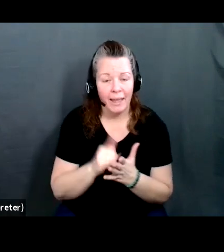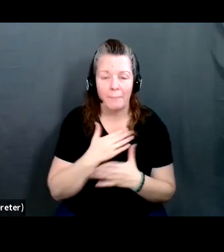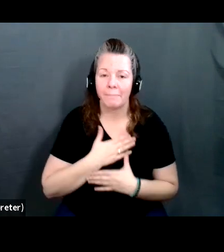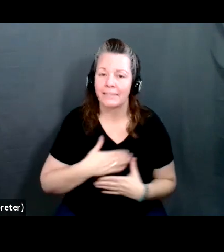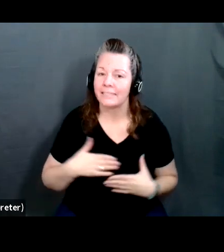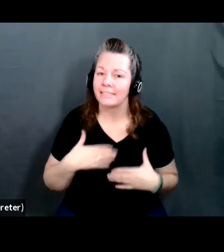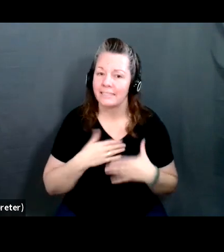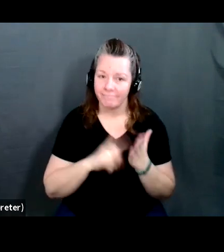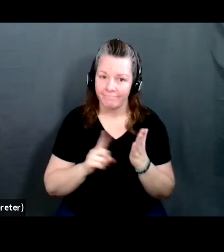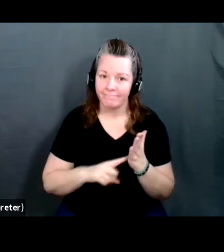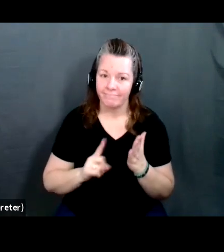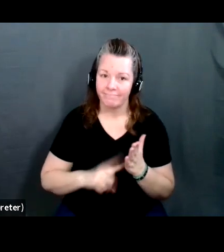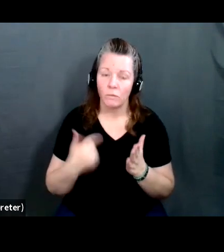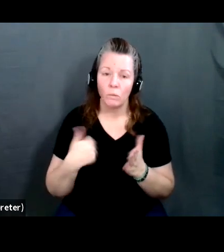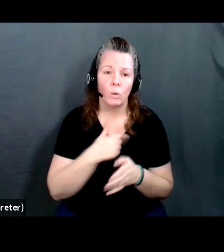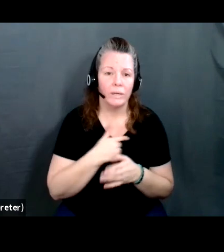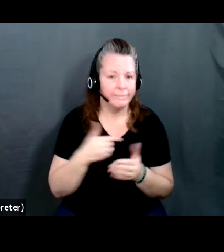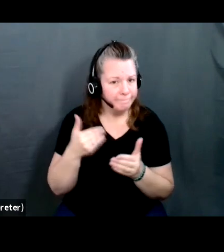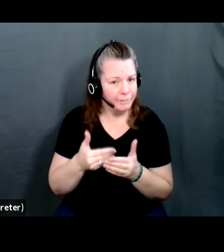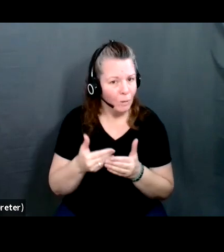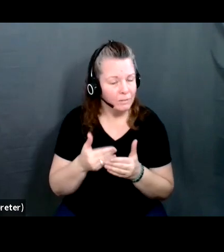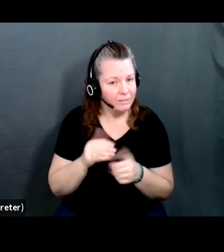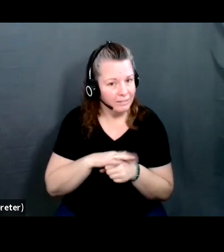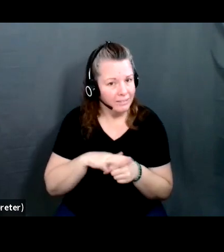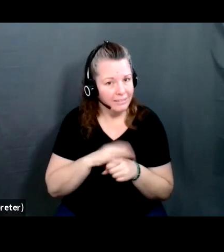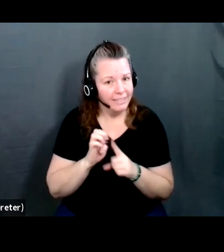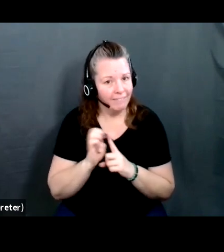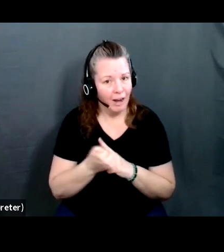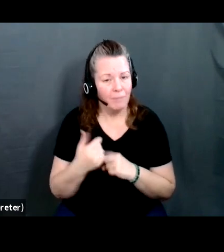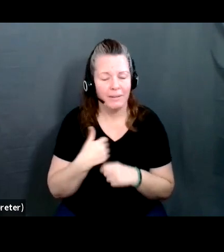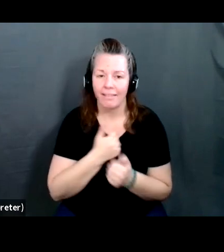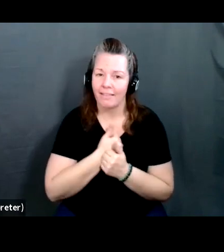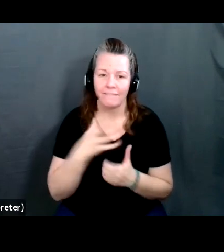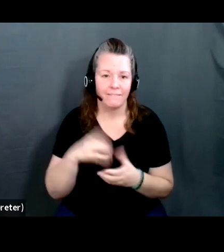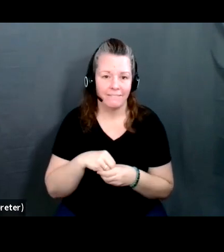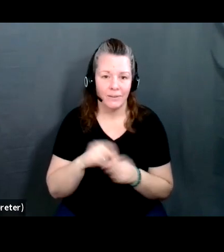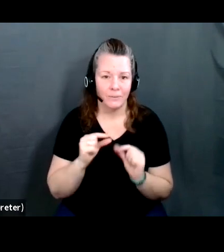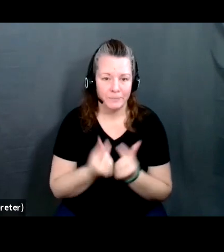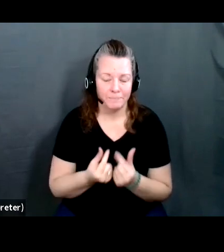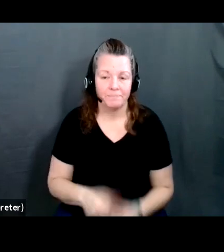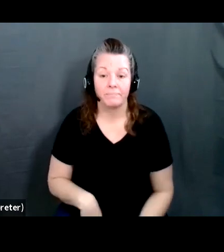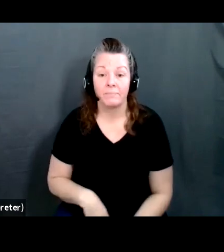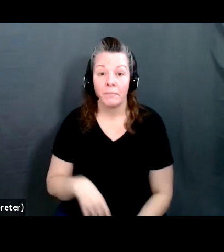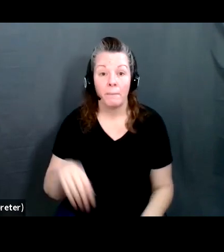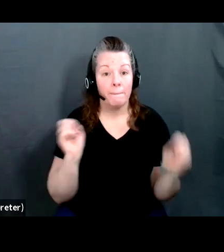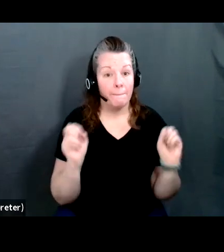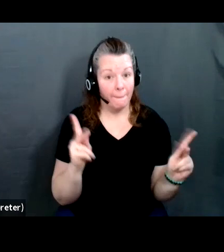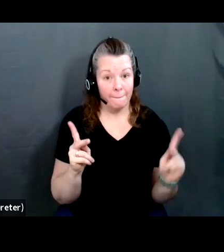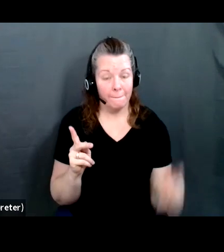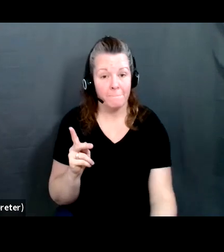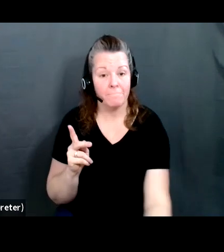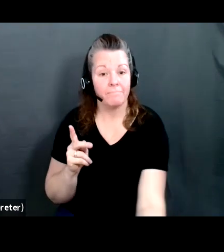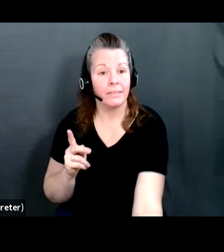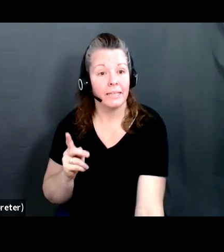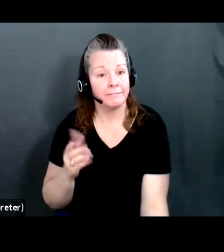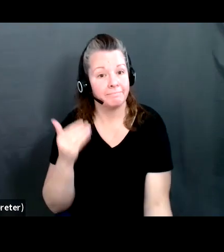please look us up. We're a close-knit environment and I love being a part of that group. All right, let us